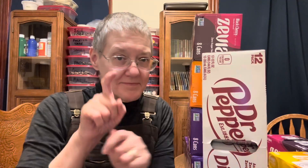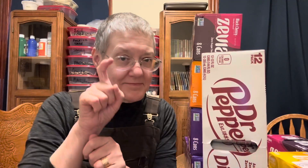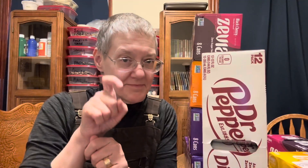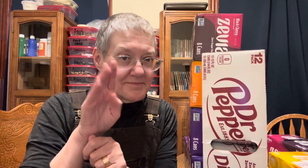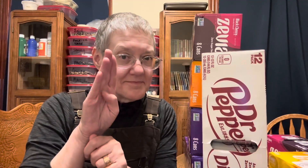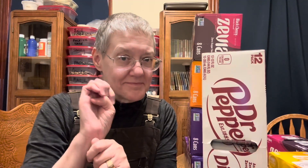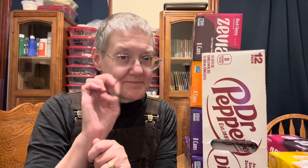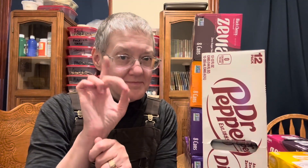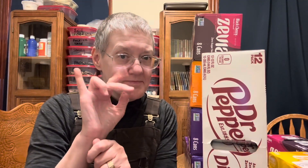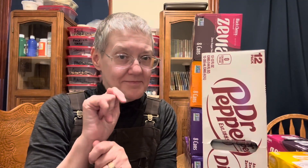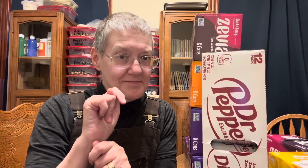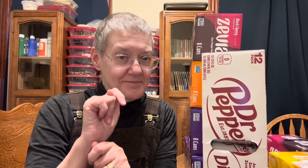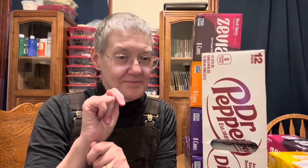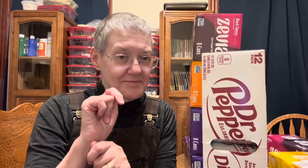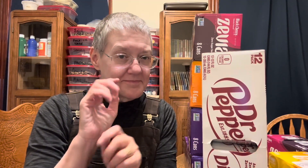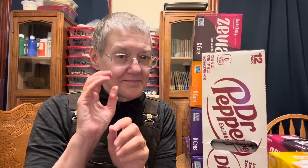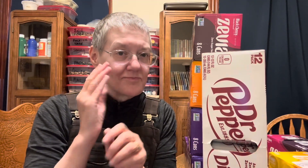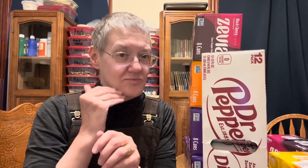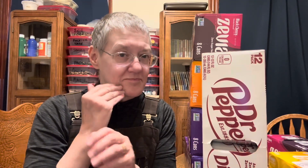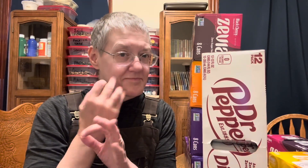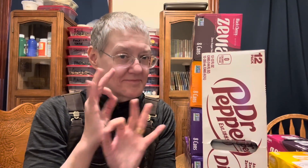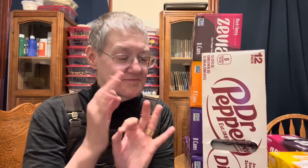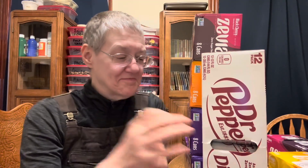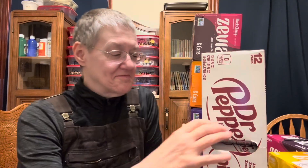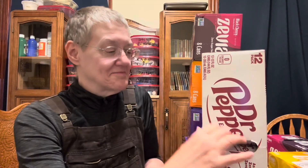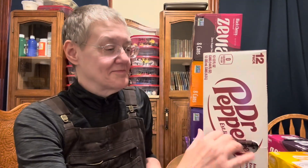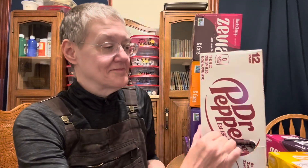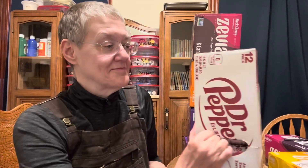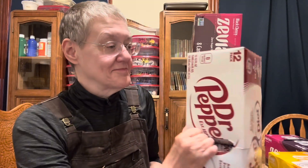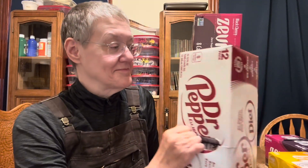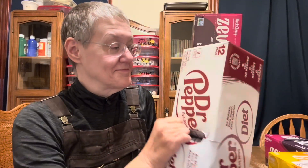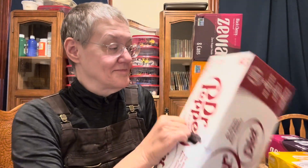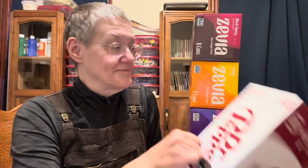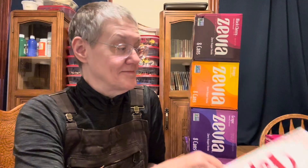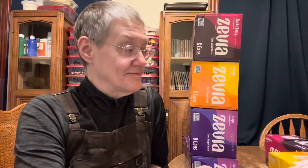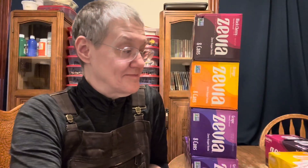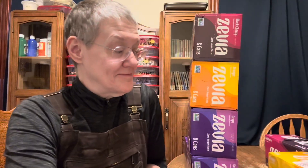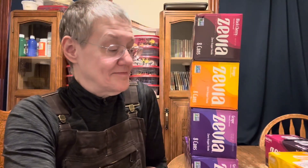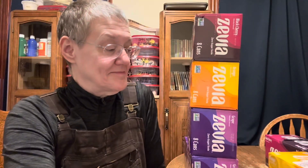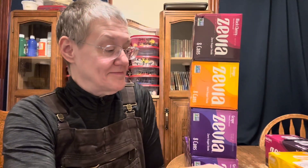Hang on. Now, it does have to be sugar-free diet. Let me set this aside.